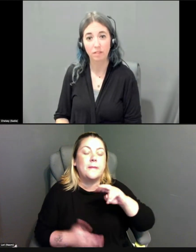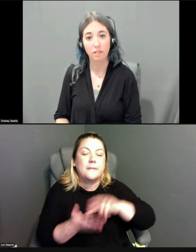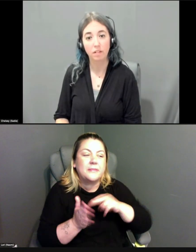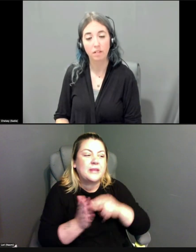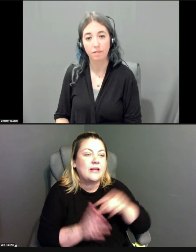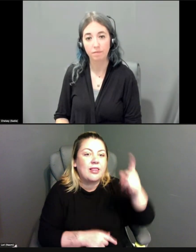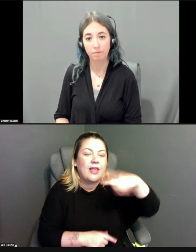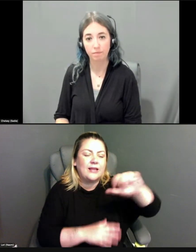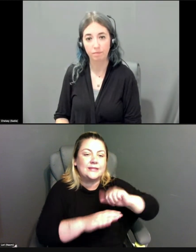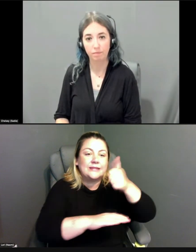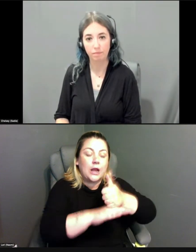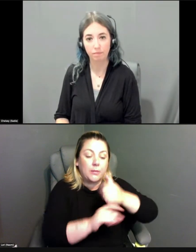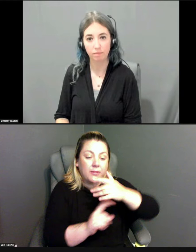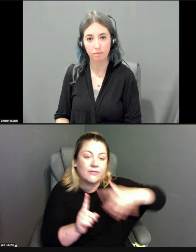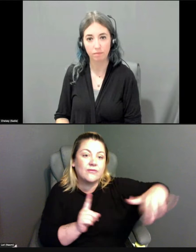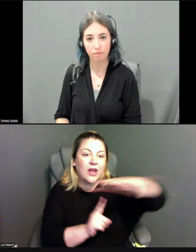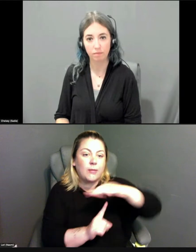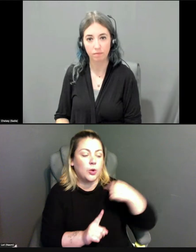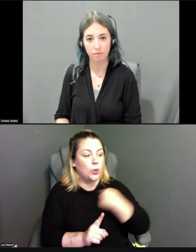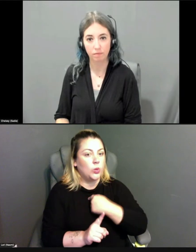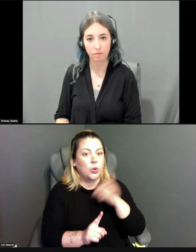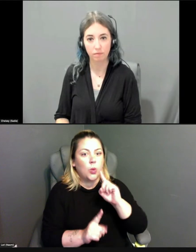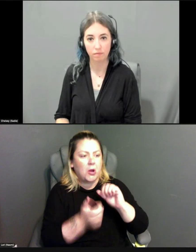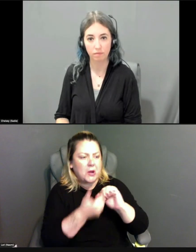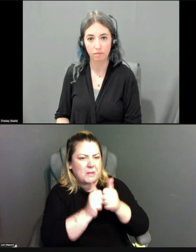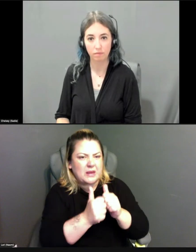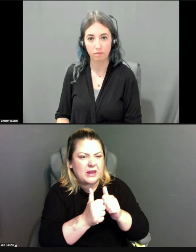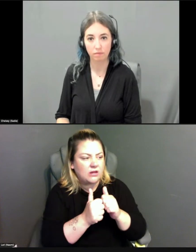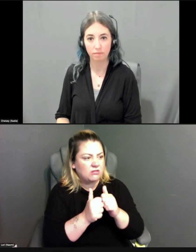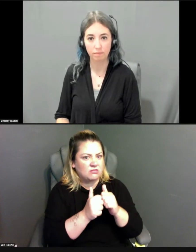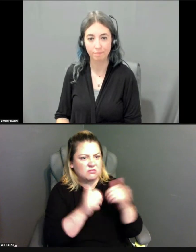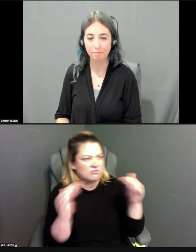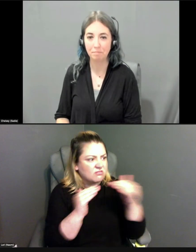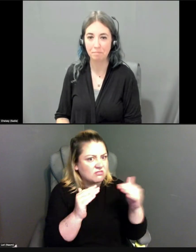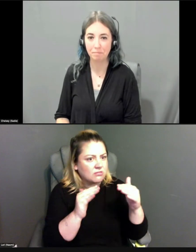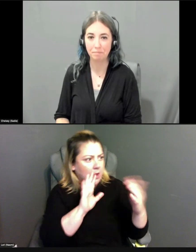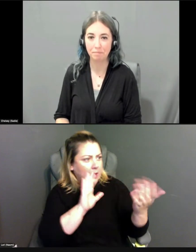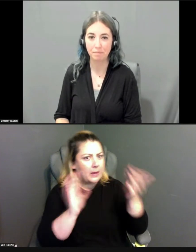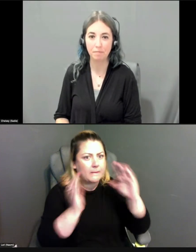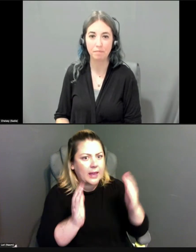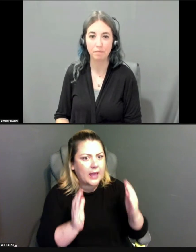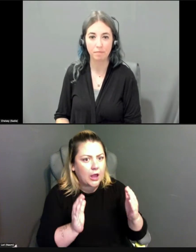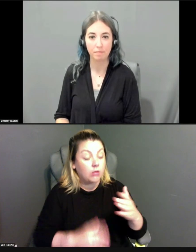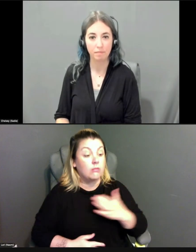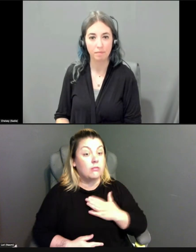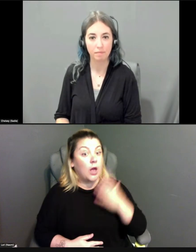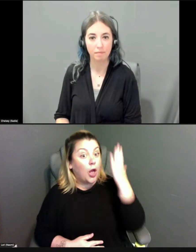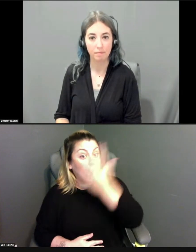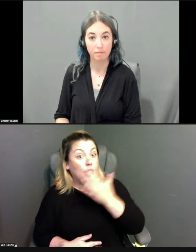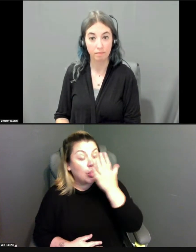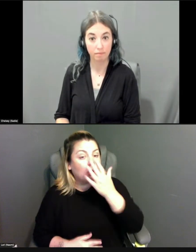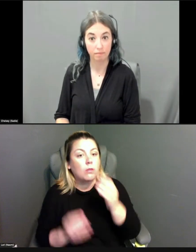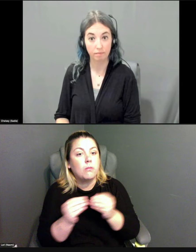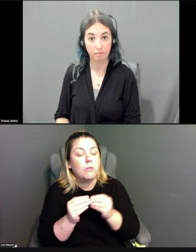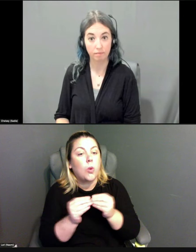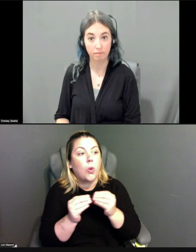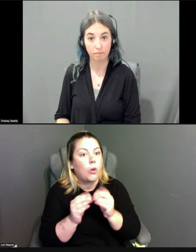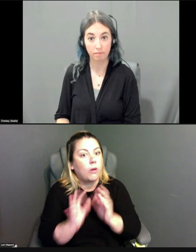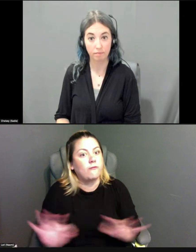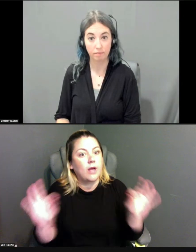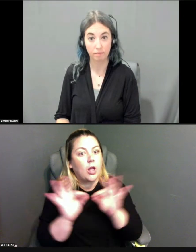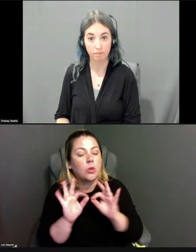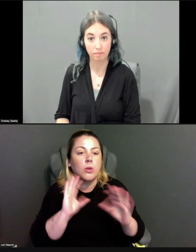in competition or comparison. It's a culture that prioritizes our appearance over every other part of our lives.